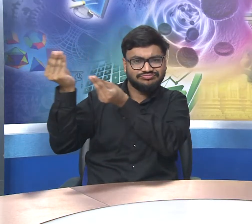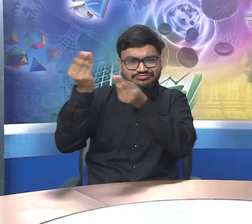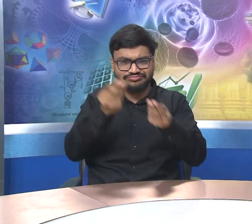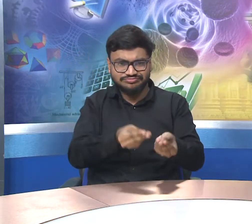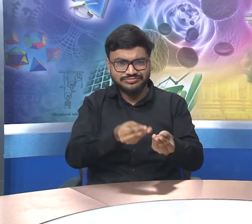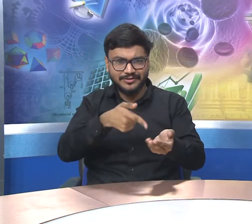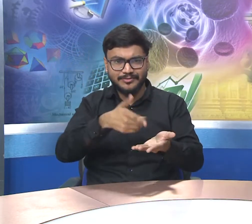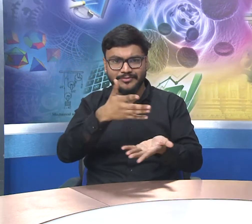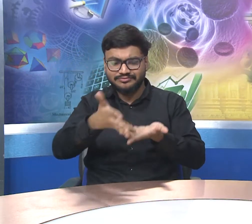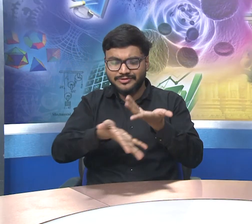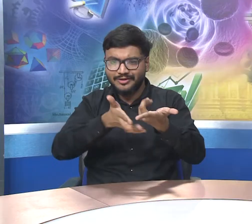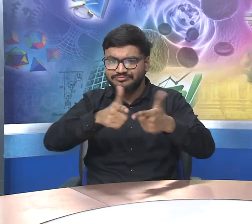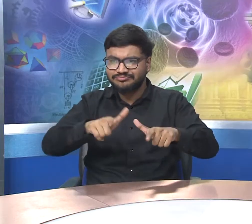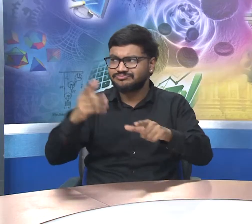environment from the day one.